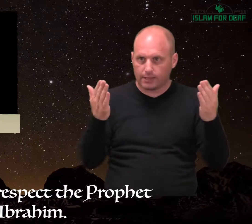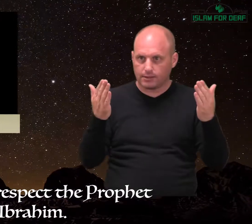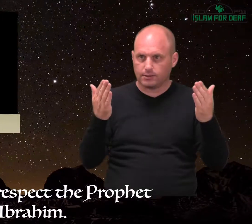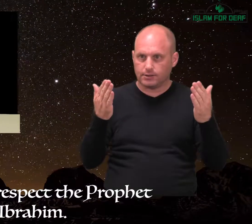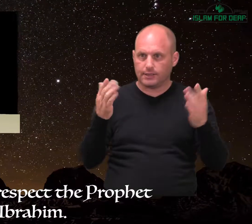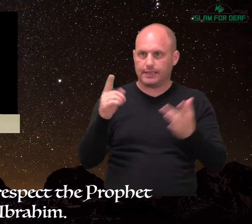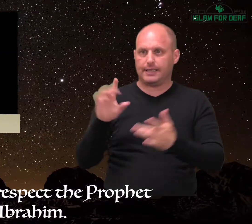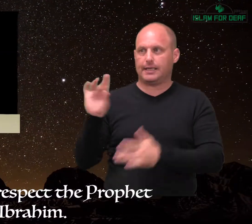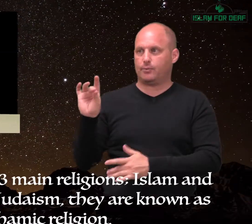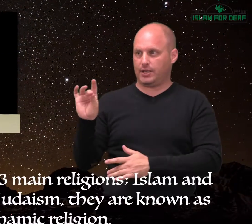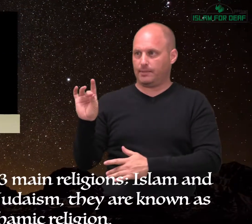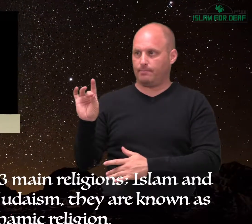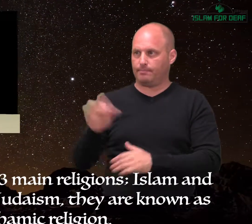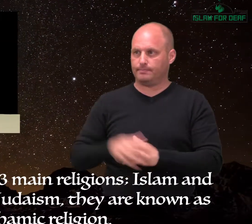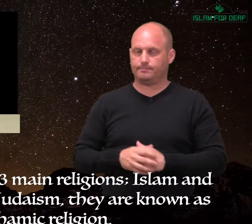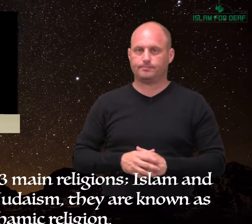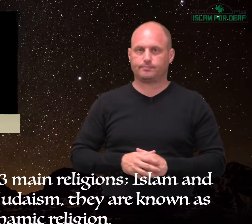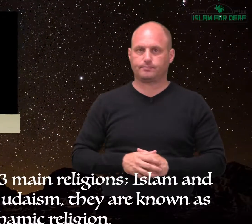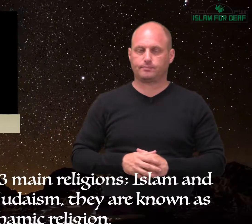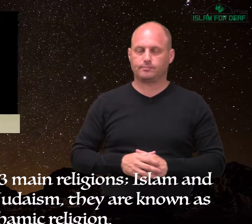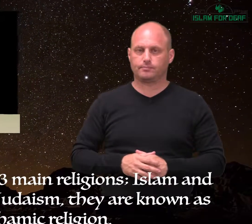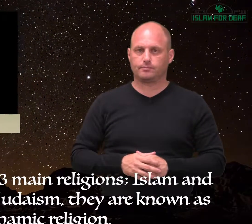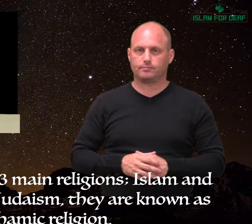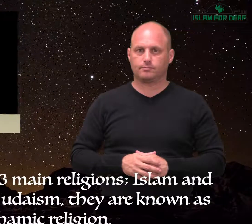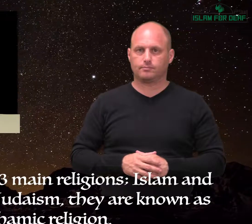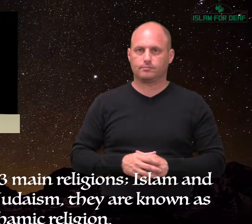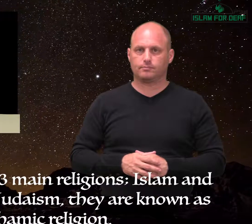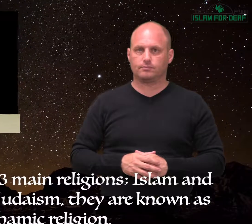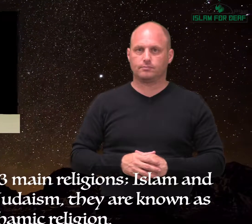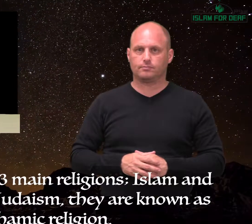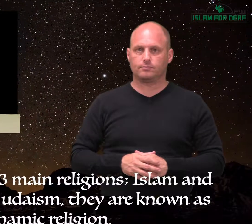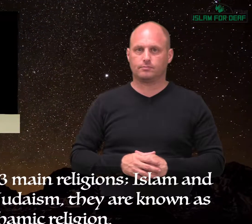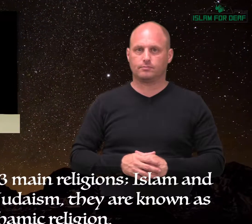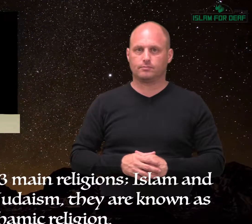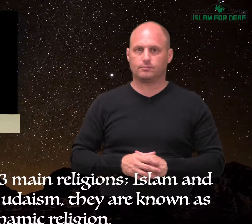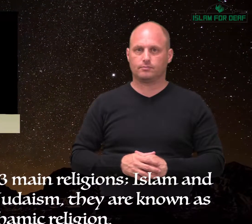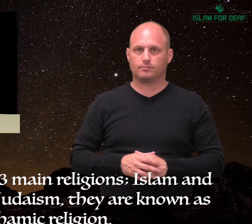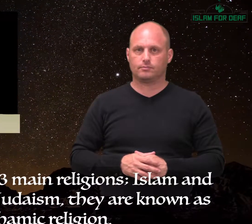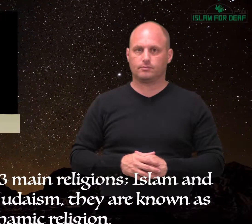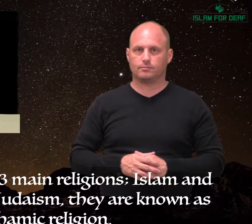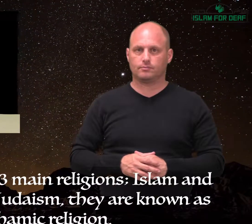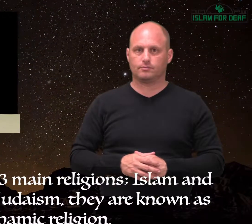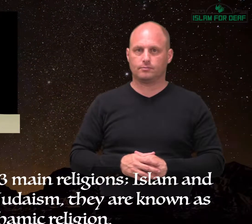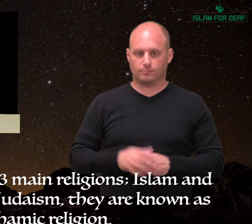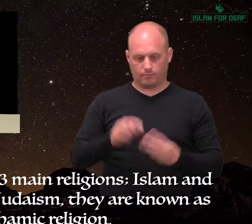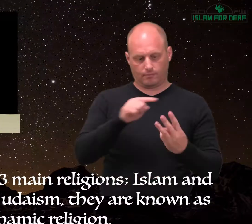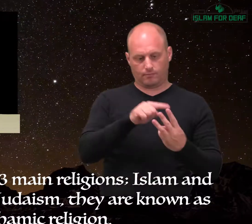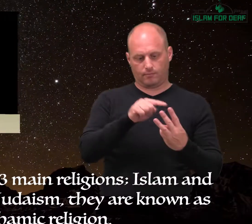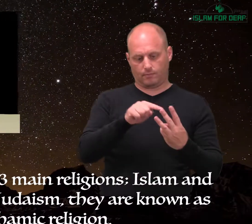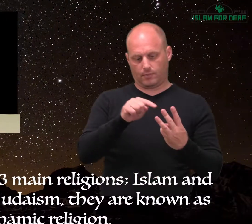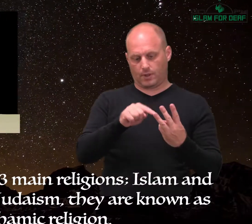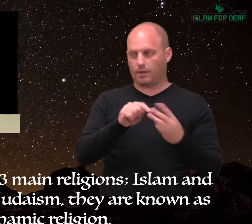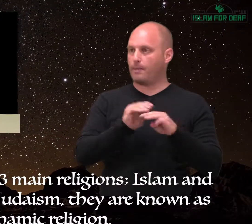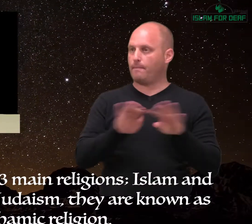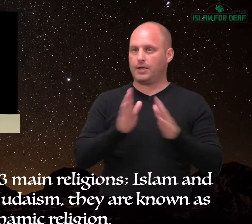And, in fact, these three main religions,